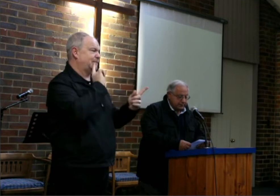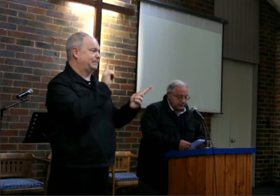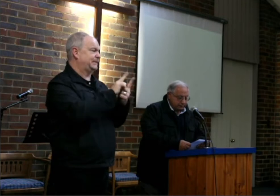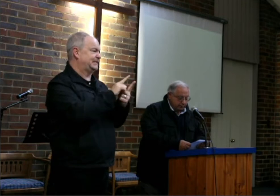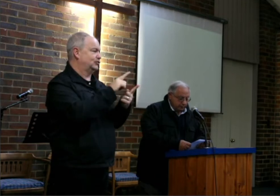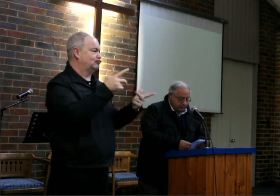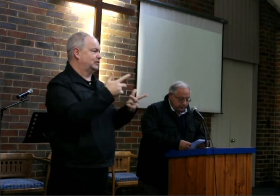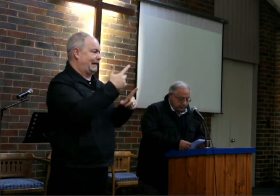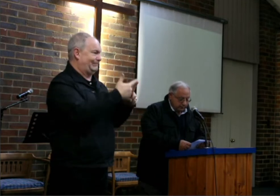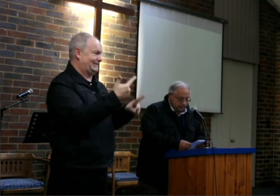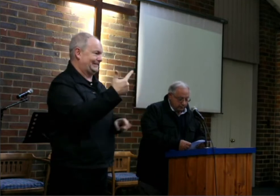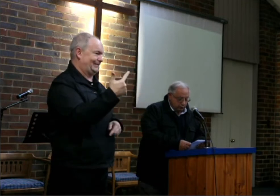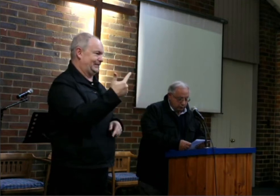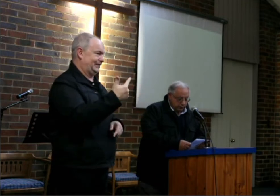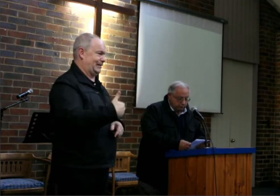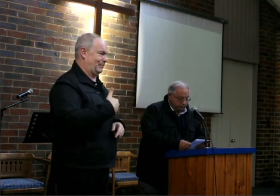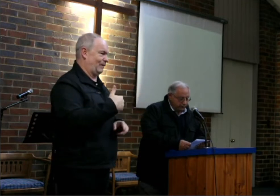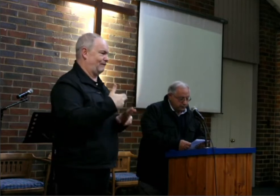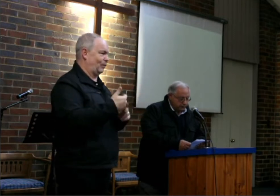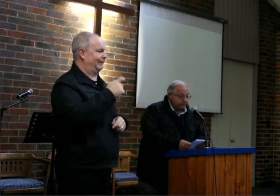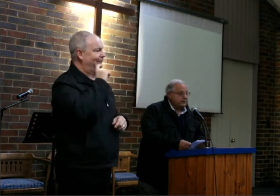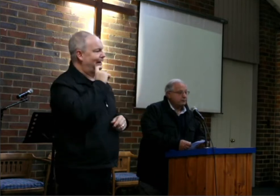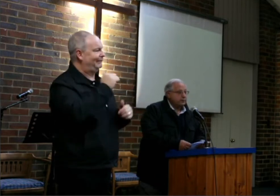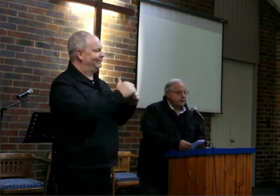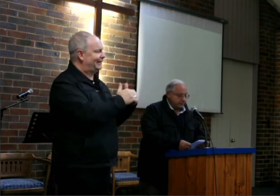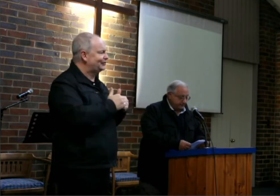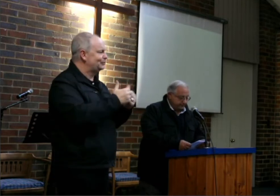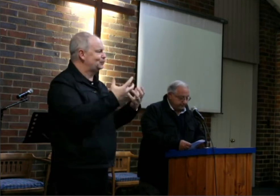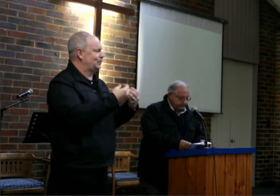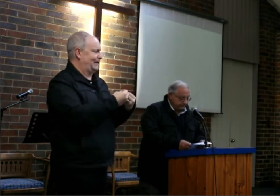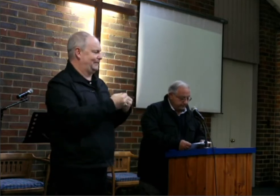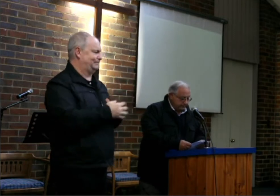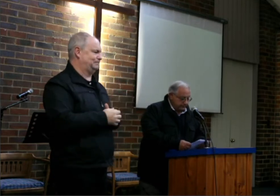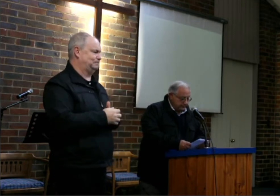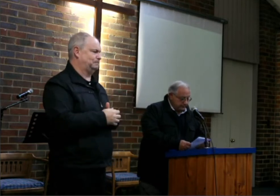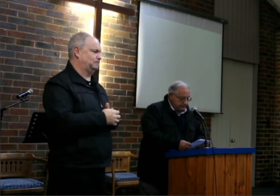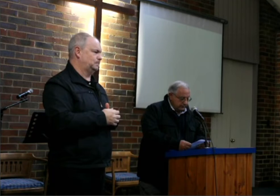at 7:30 for a time of fellowship and the prayer.